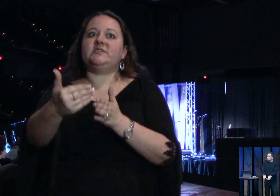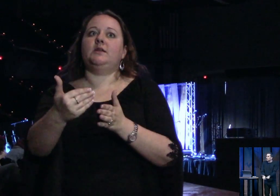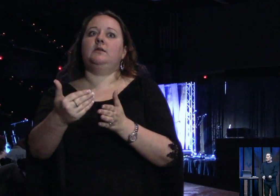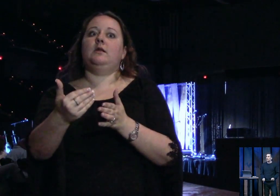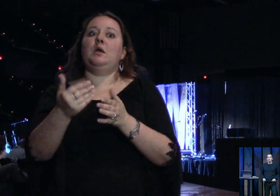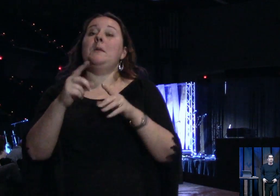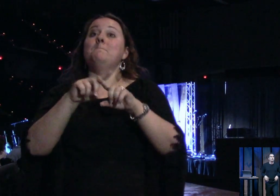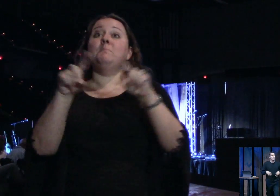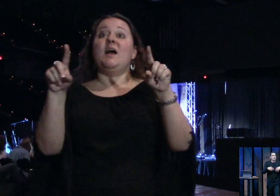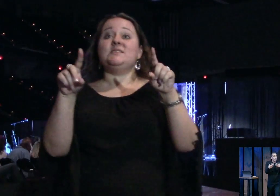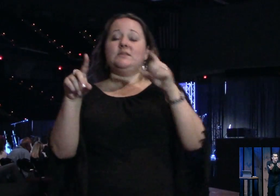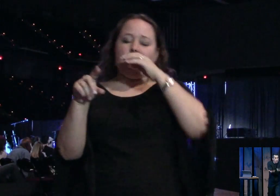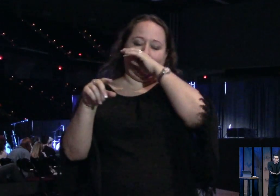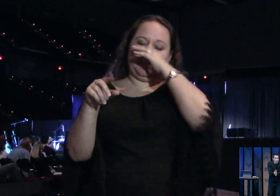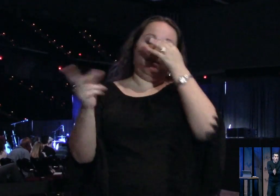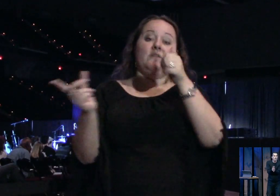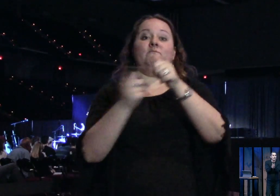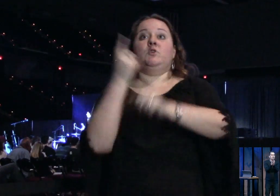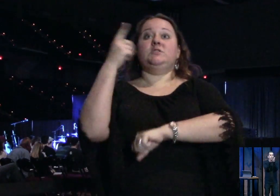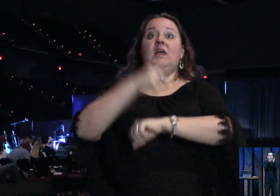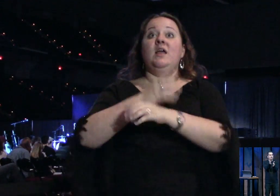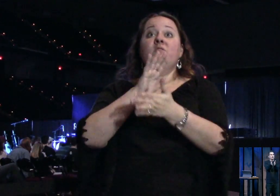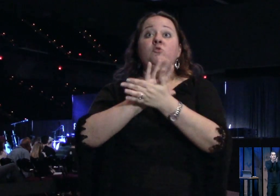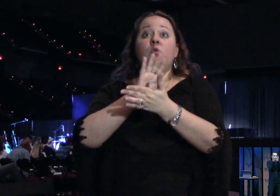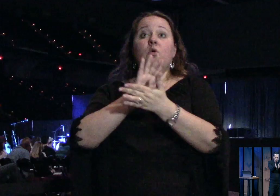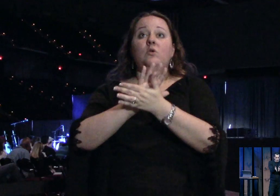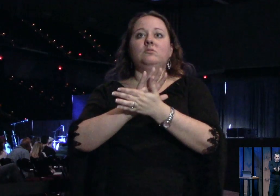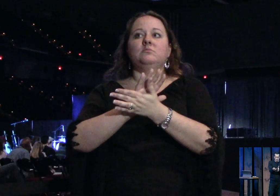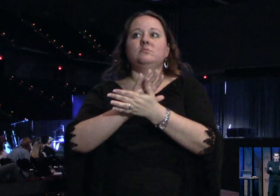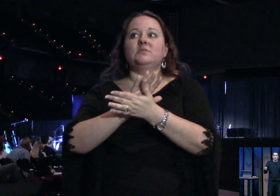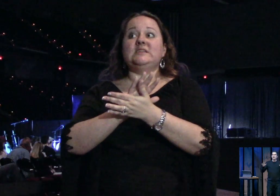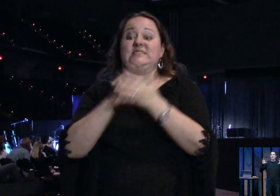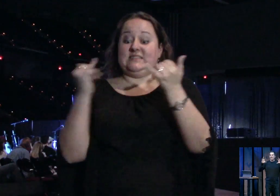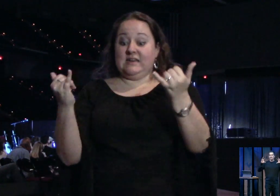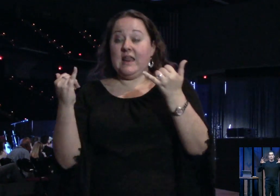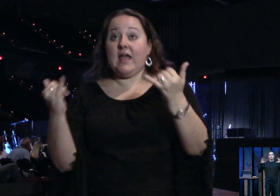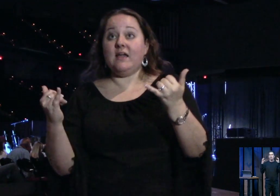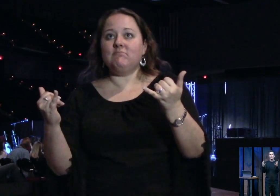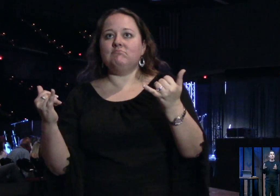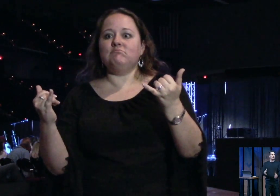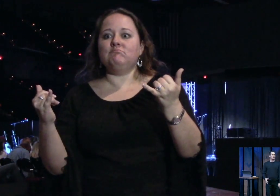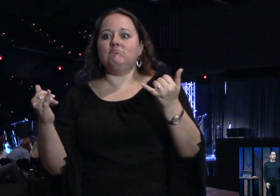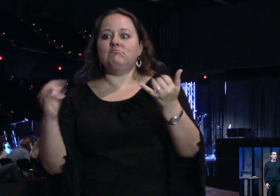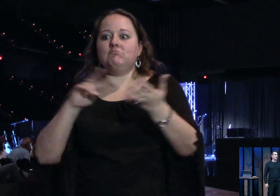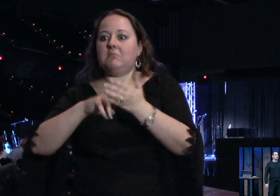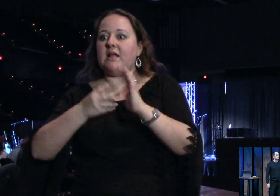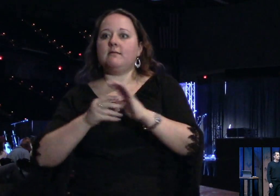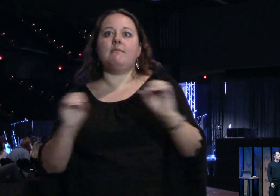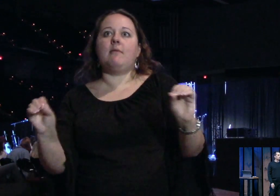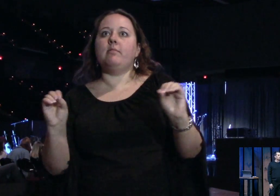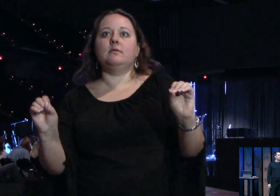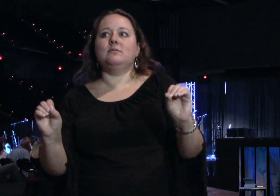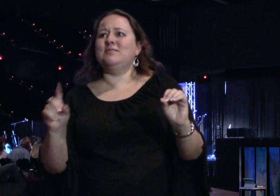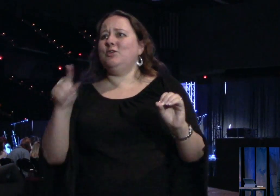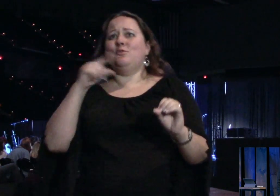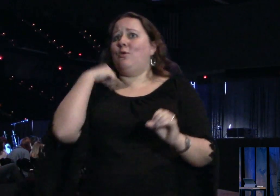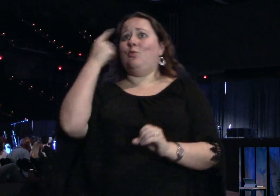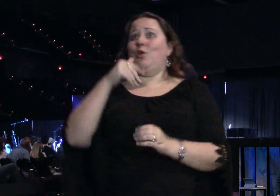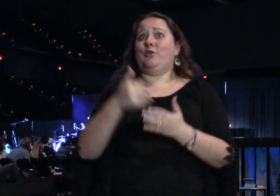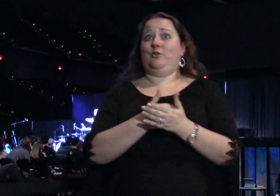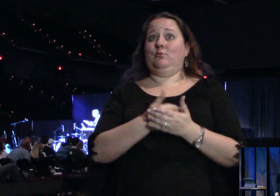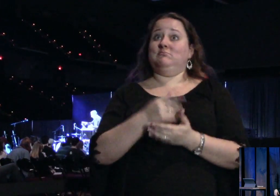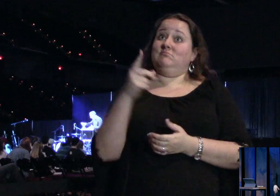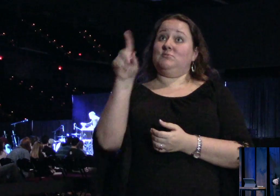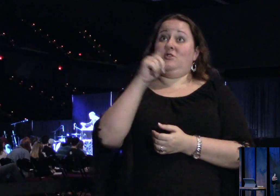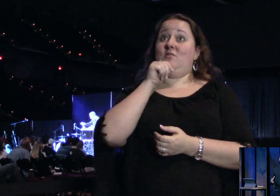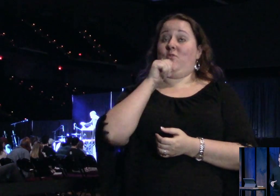this verse a lot, and you might hear it a lot, and right here on the first day of school, it has no meaning in your life because you